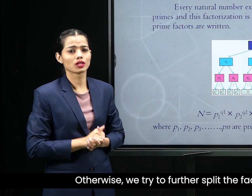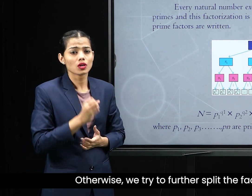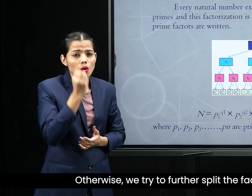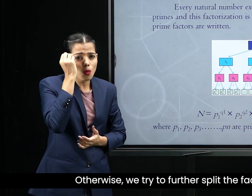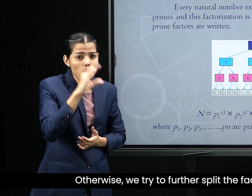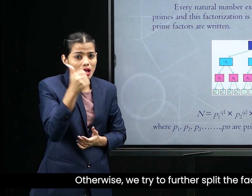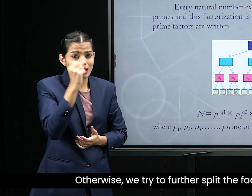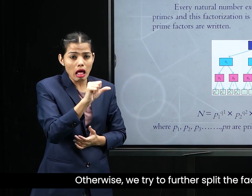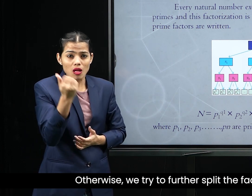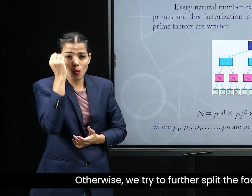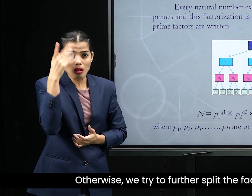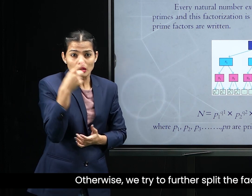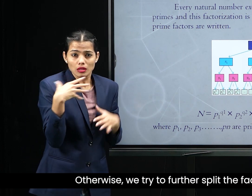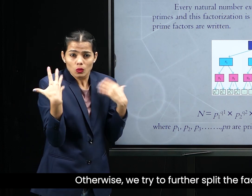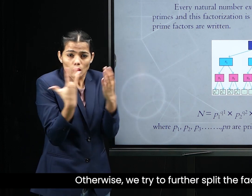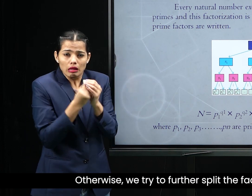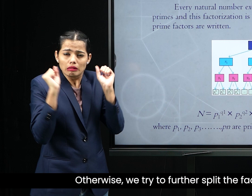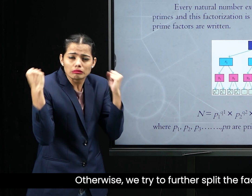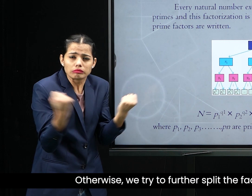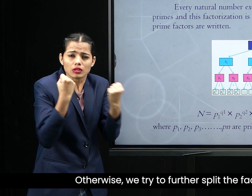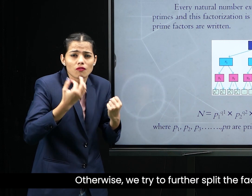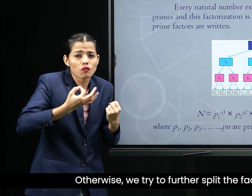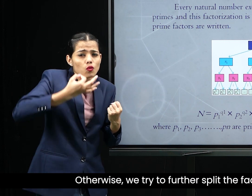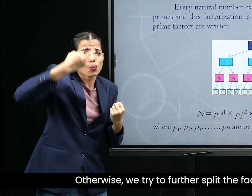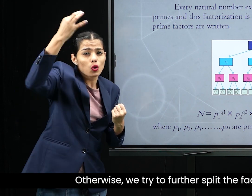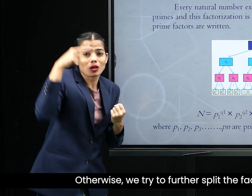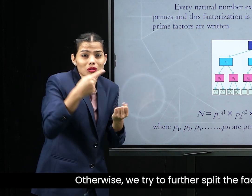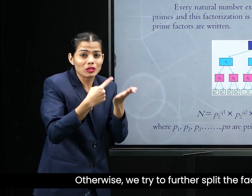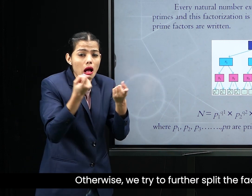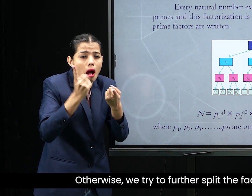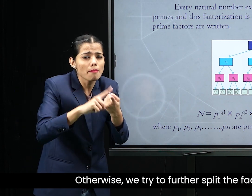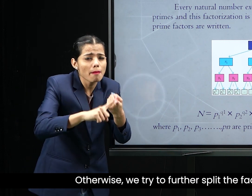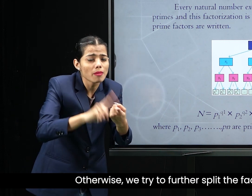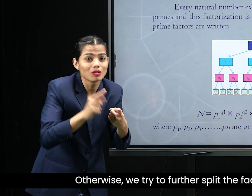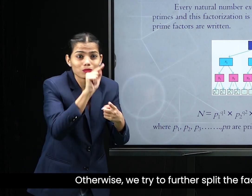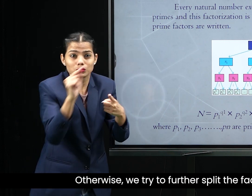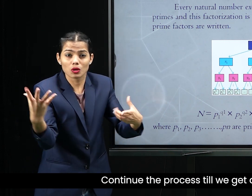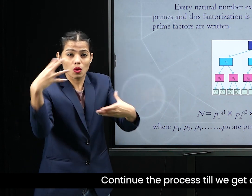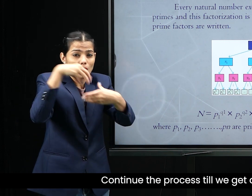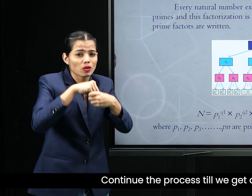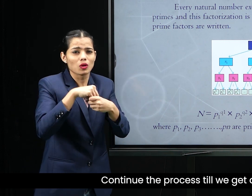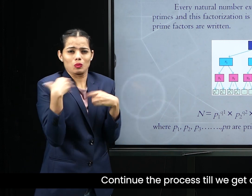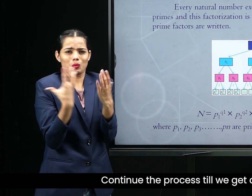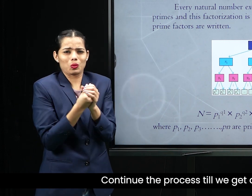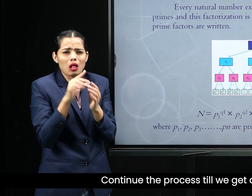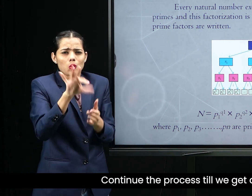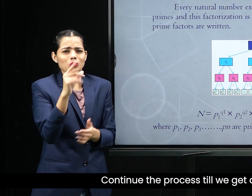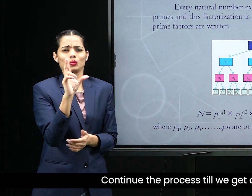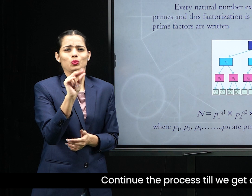Otherwise, we try to further split the factors which are not prime. Continue the process till we